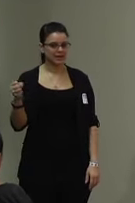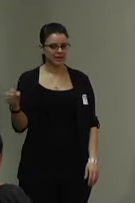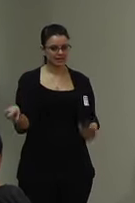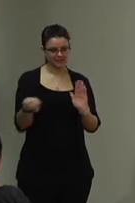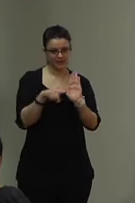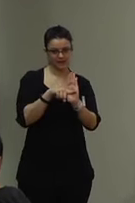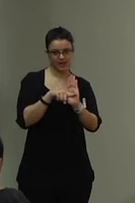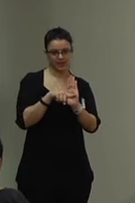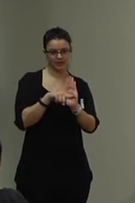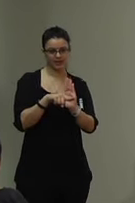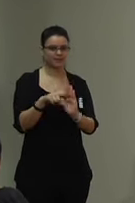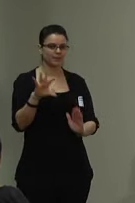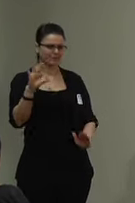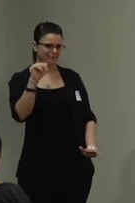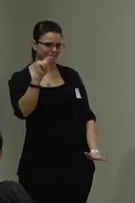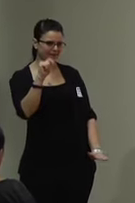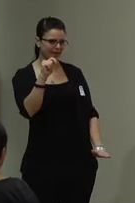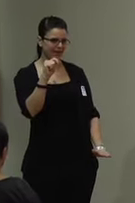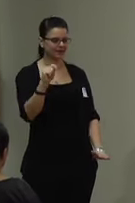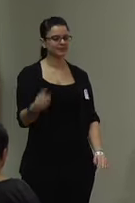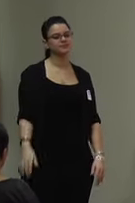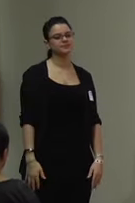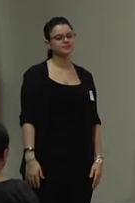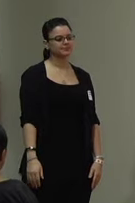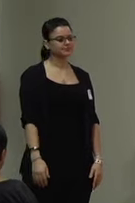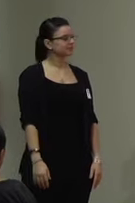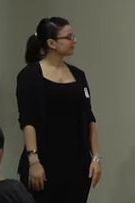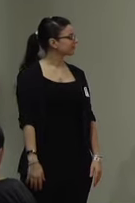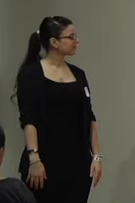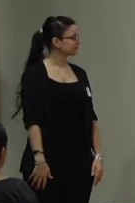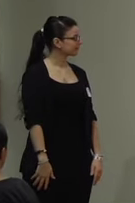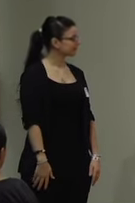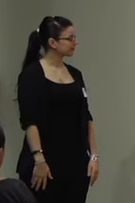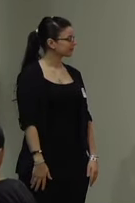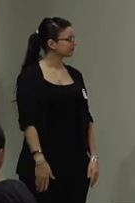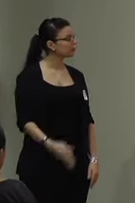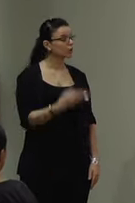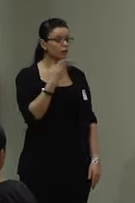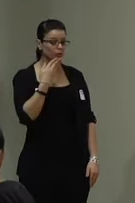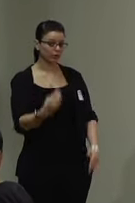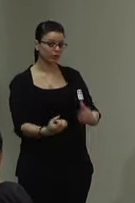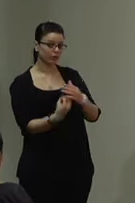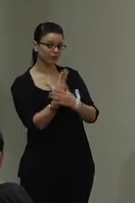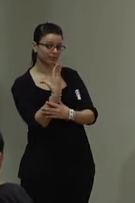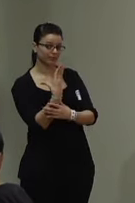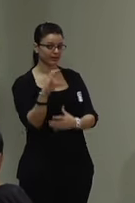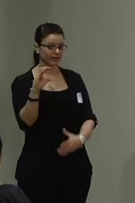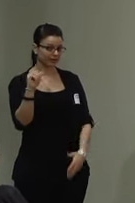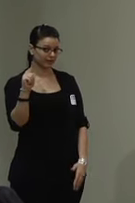dairy, like high fat content and cholesterol. So there really are good plant-based sources of calcium.